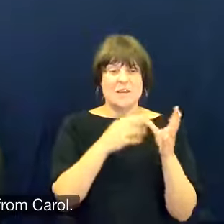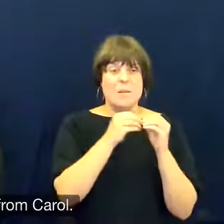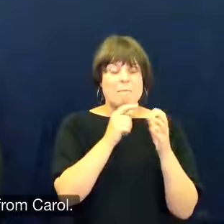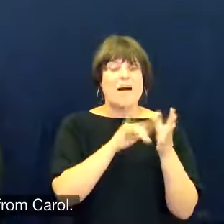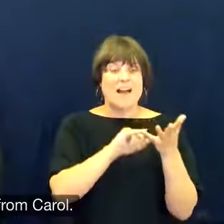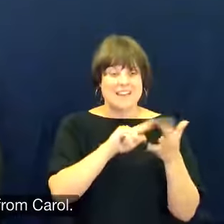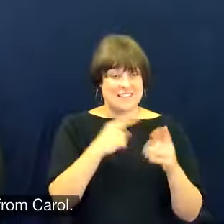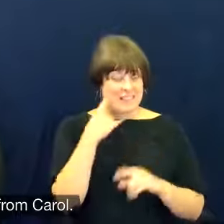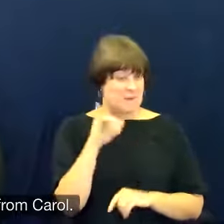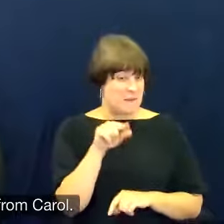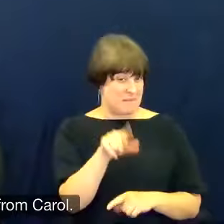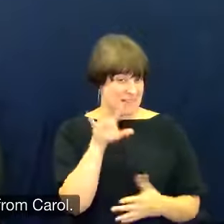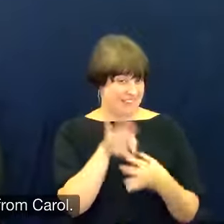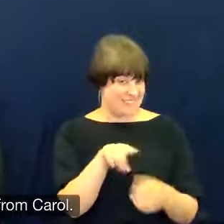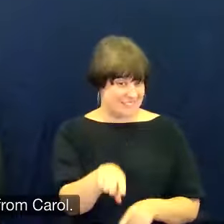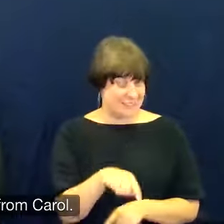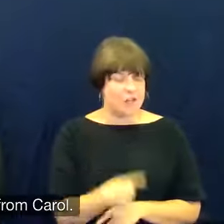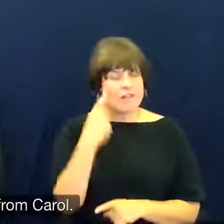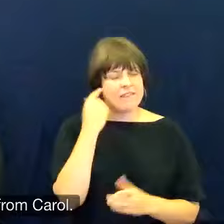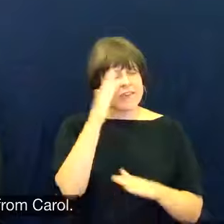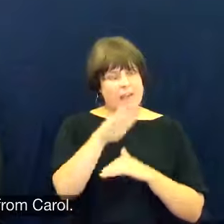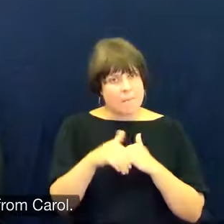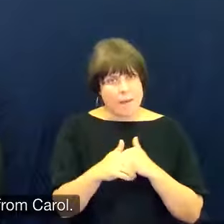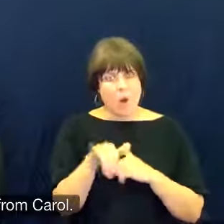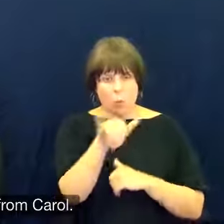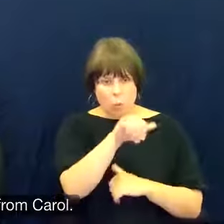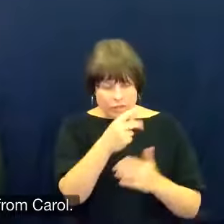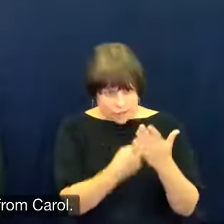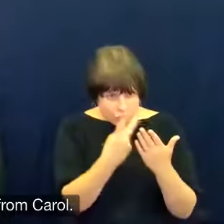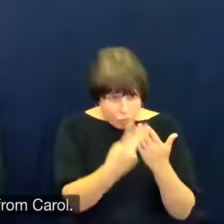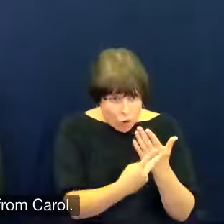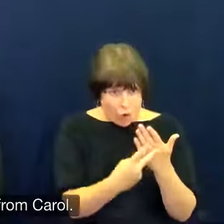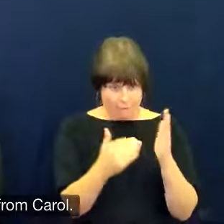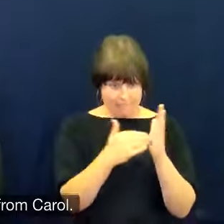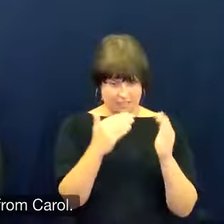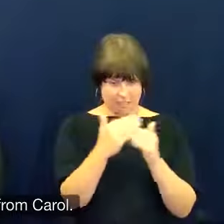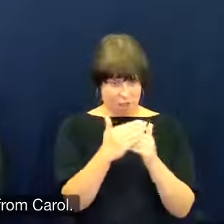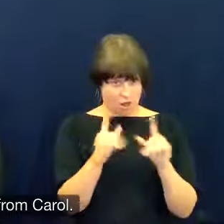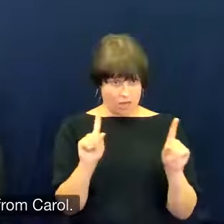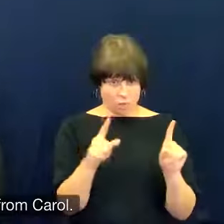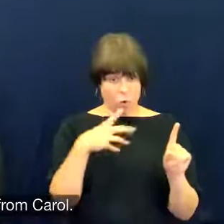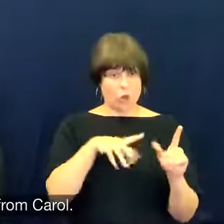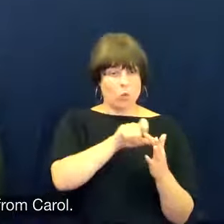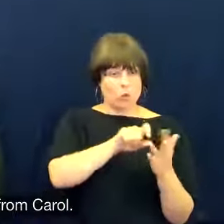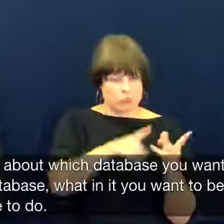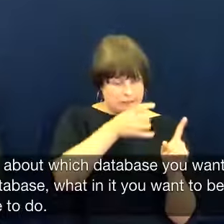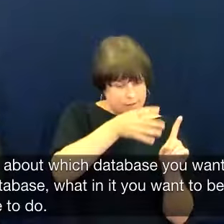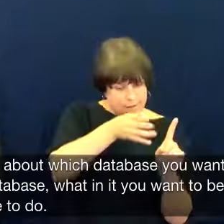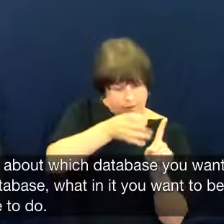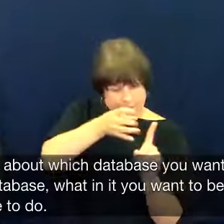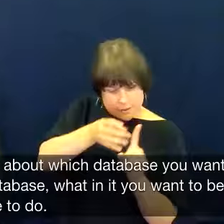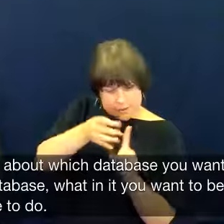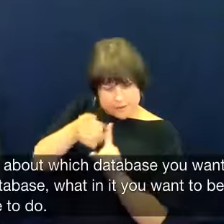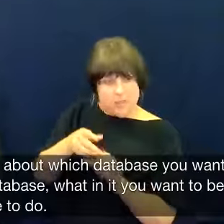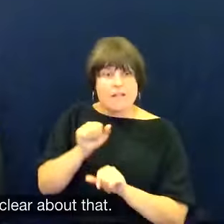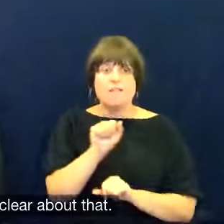which database you want to manage, the size of the database, what in it you want to be able to do, getting very clear about that.